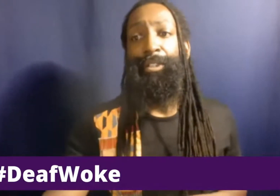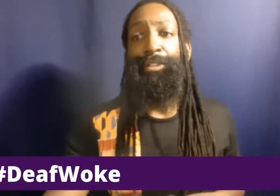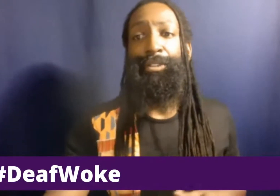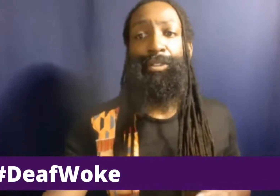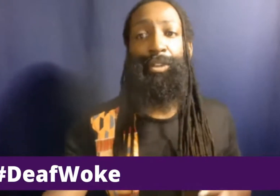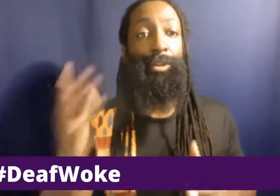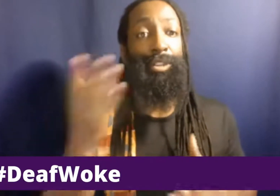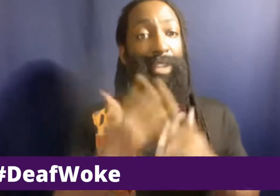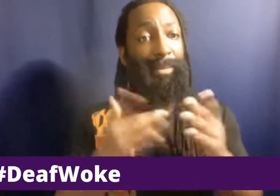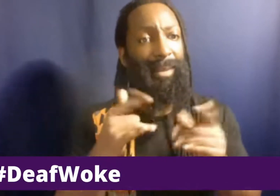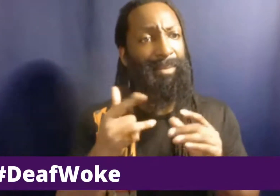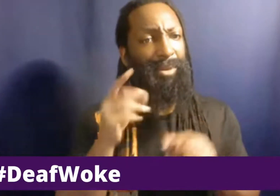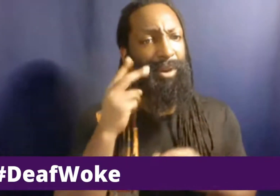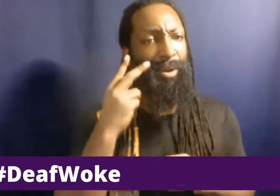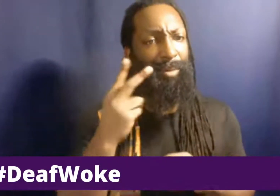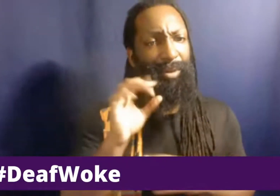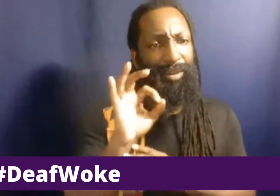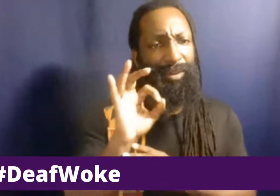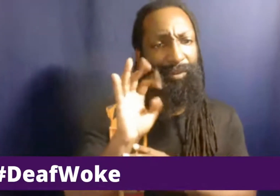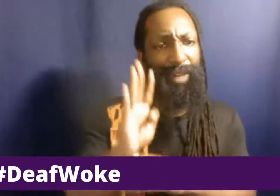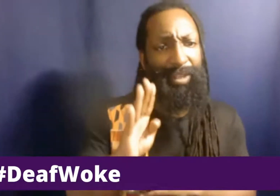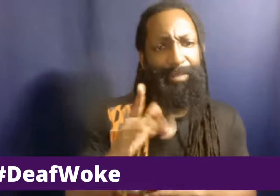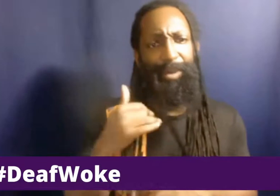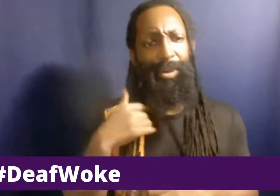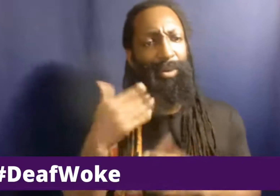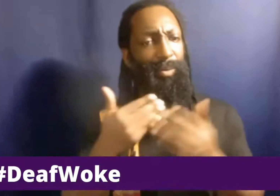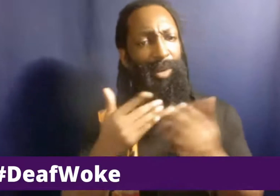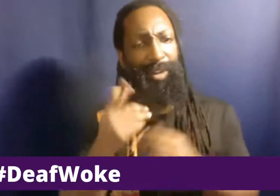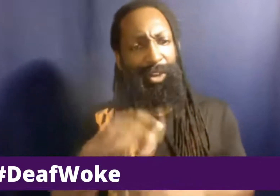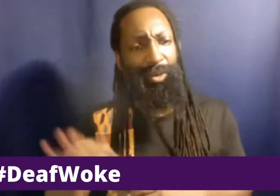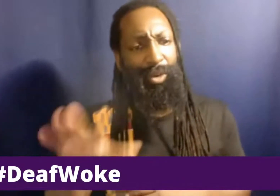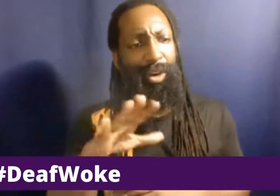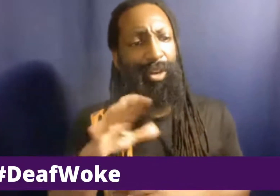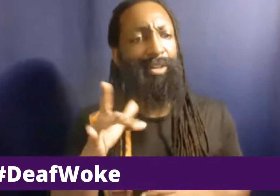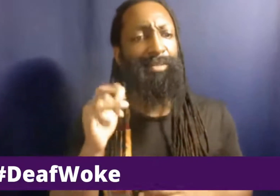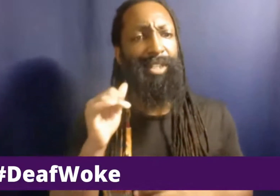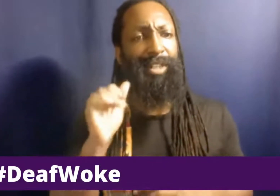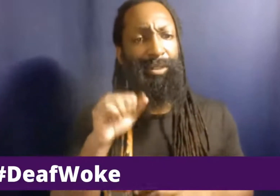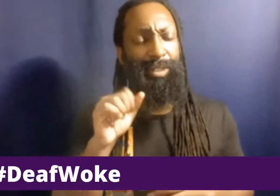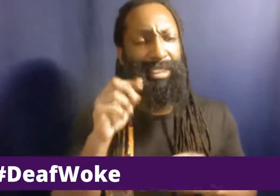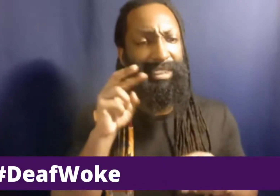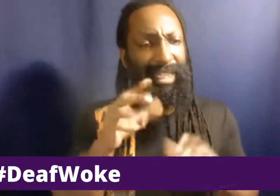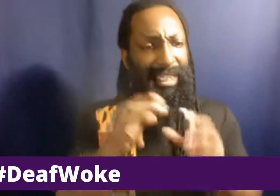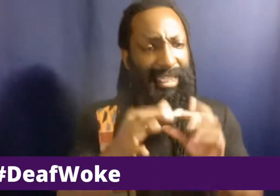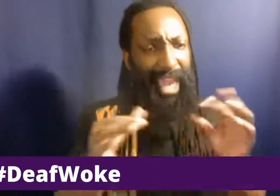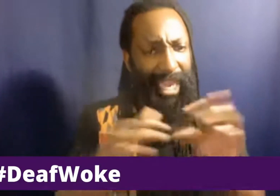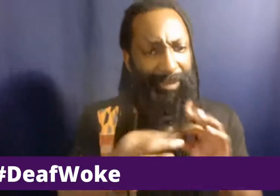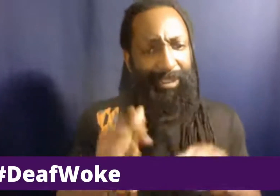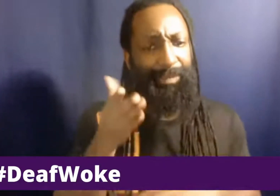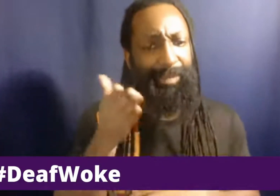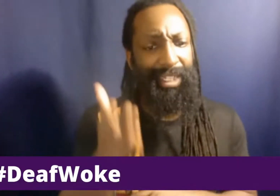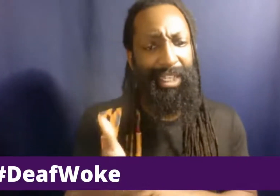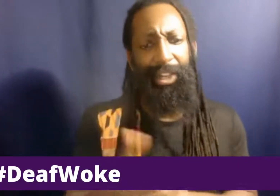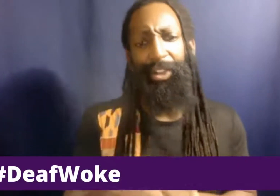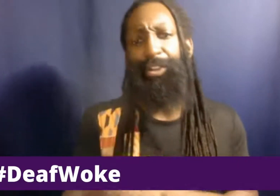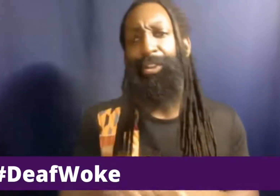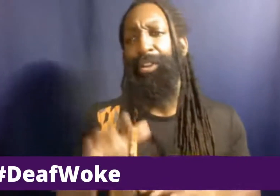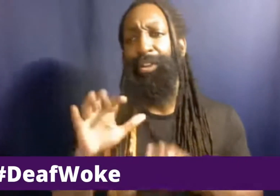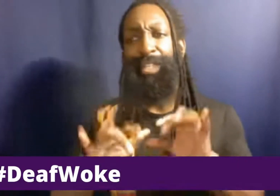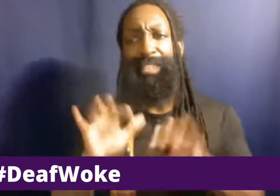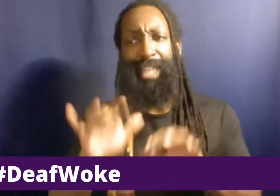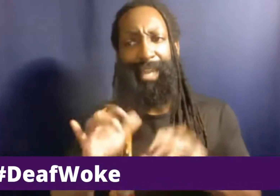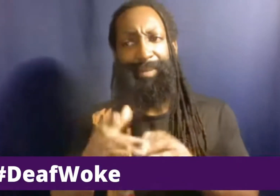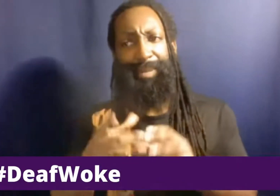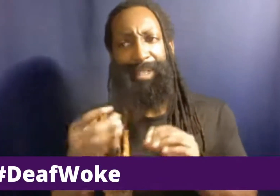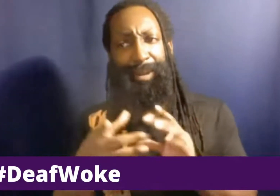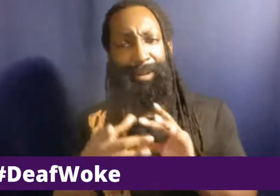know. So some people, I hope you're on your Facebook or wherever you are, you can see the caption, be there.